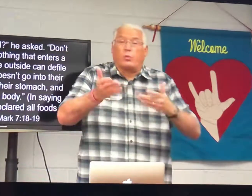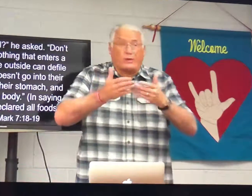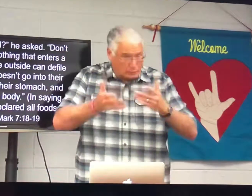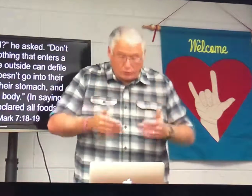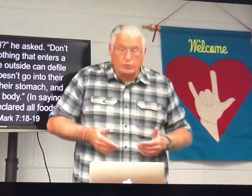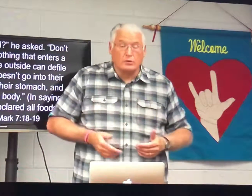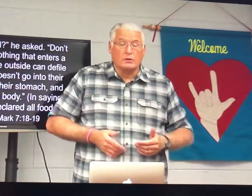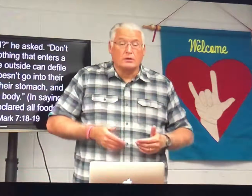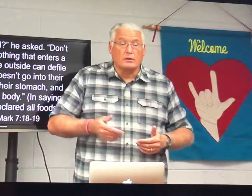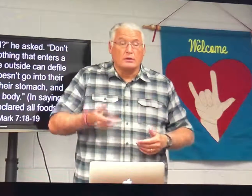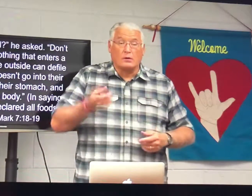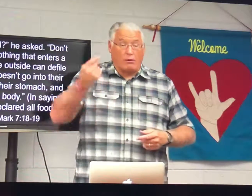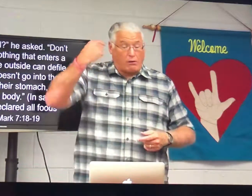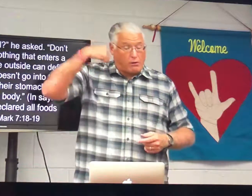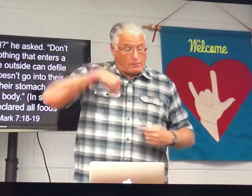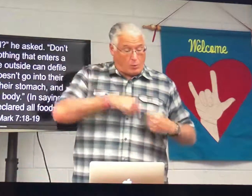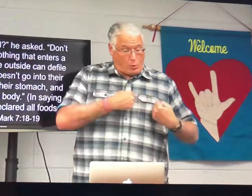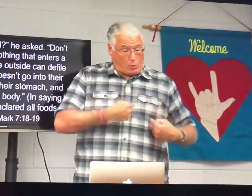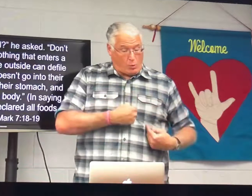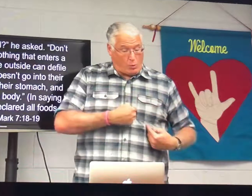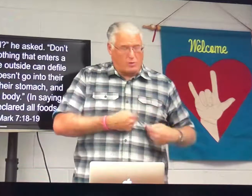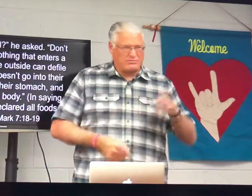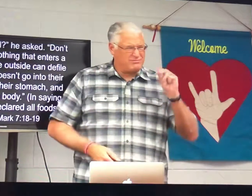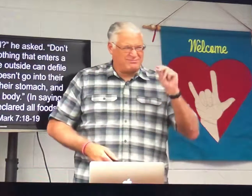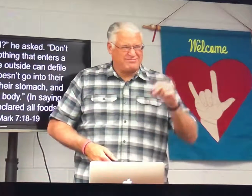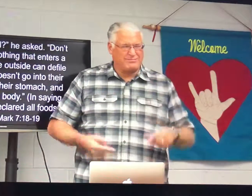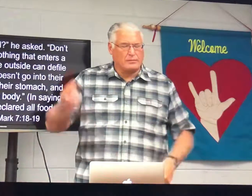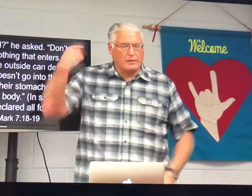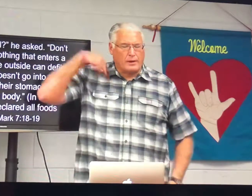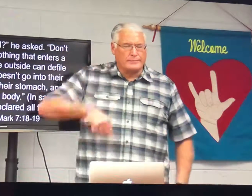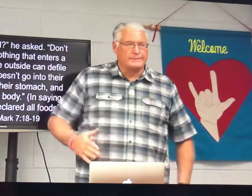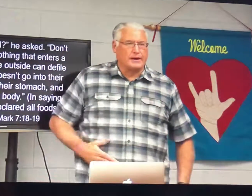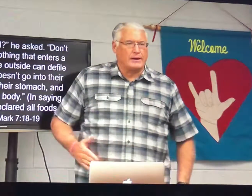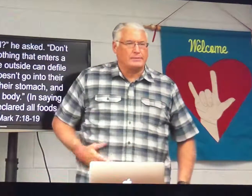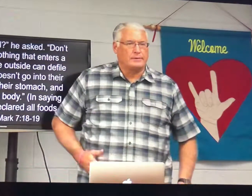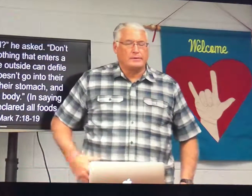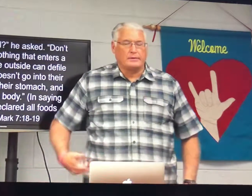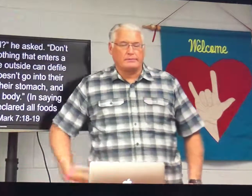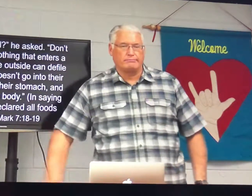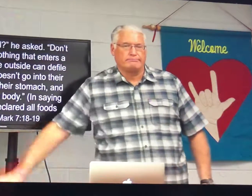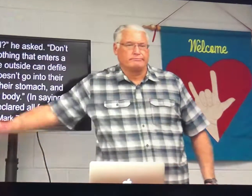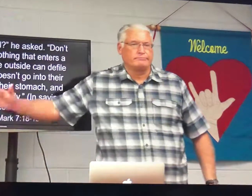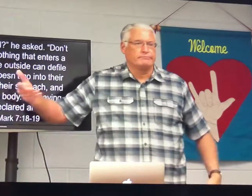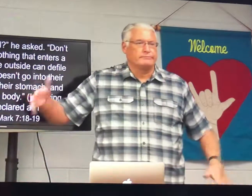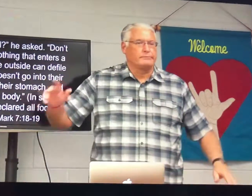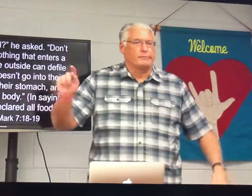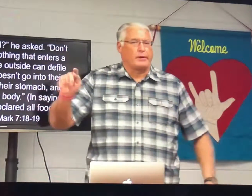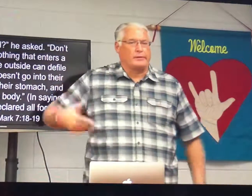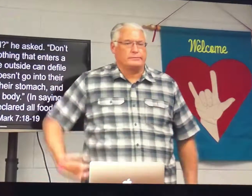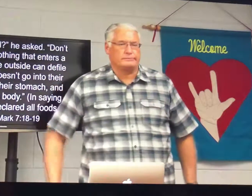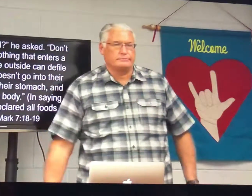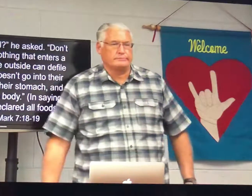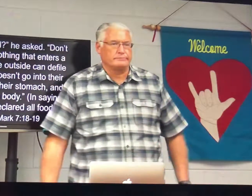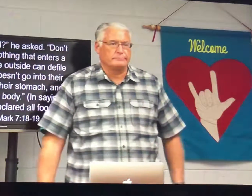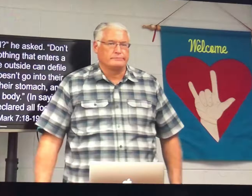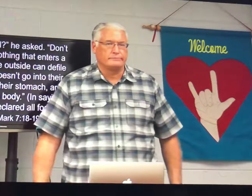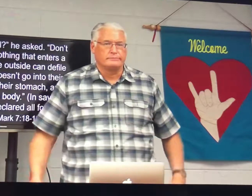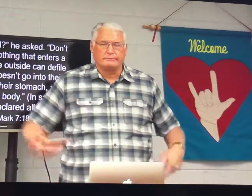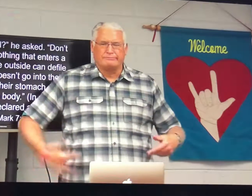At one point in time, not too long ago, he was on pace for the worst season